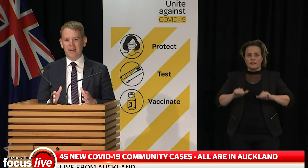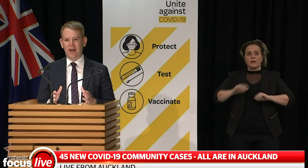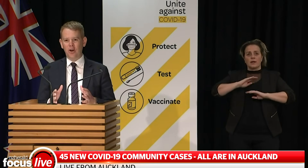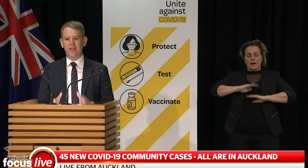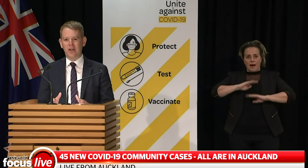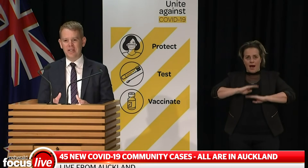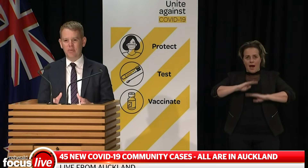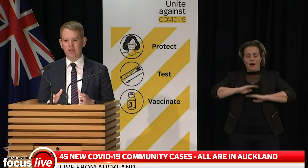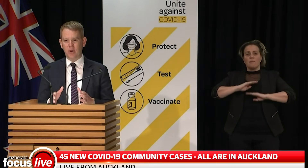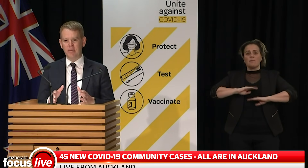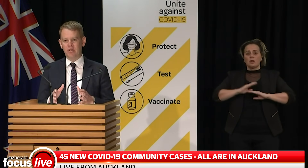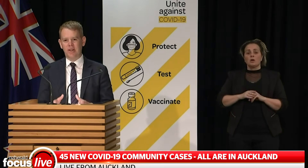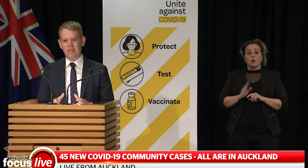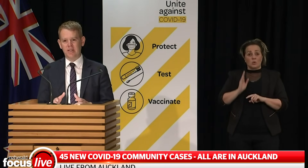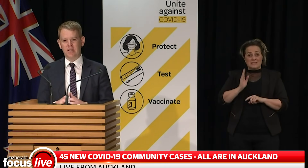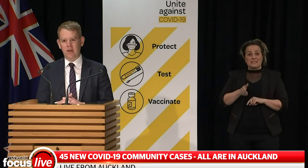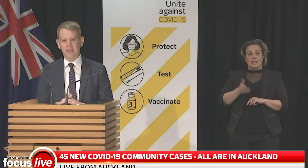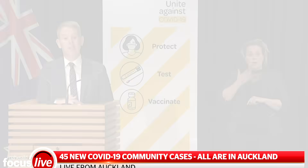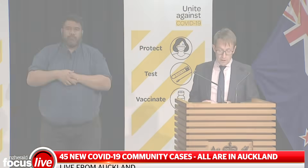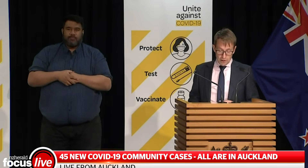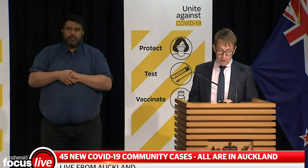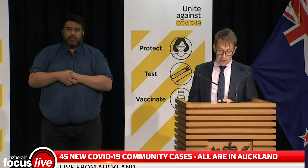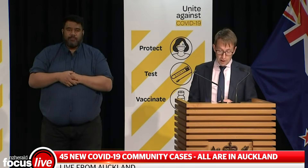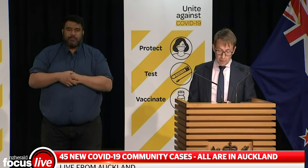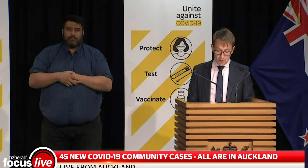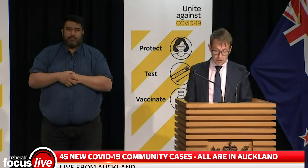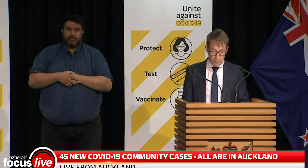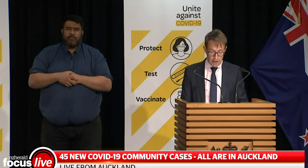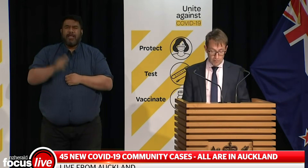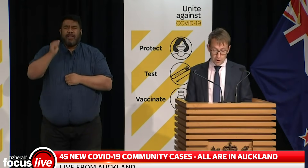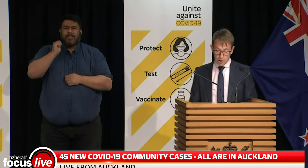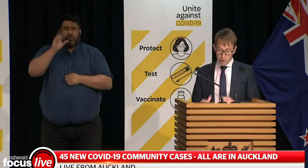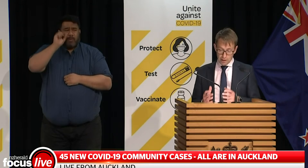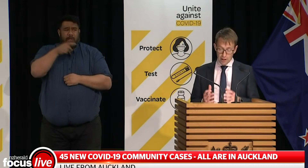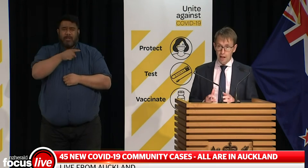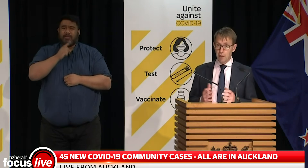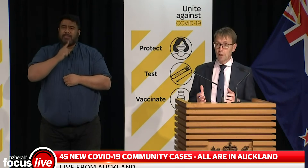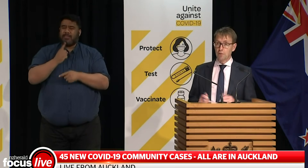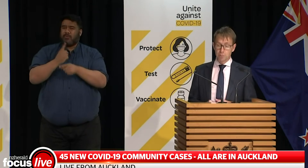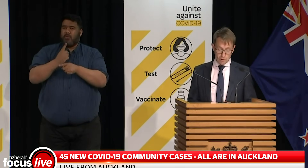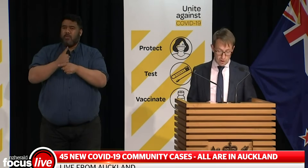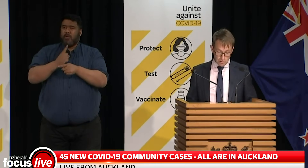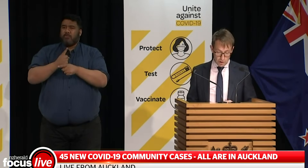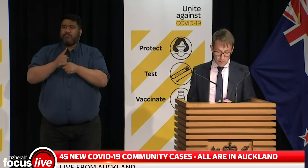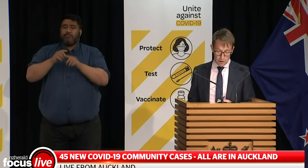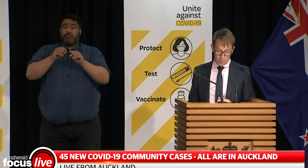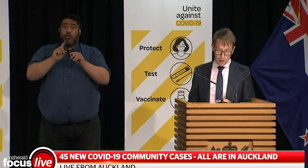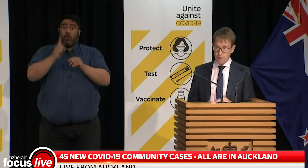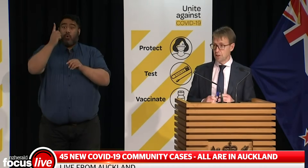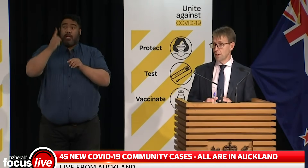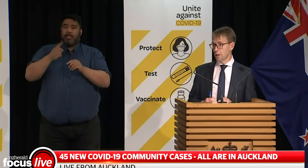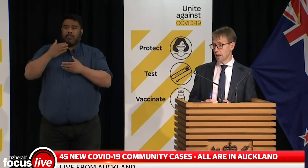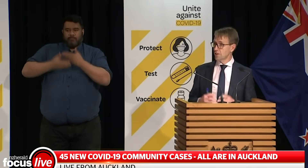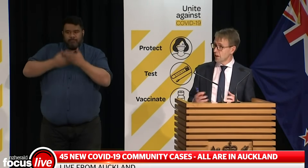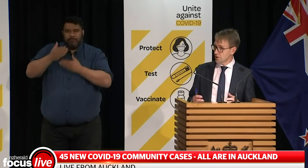pursuing COVID-19. We're still aiming to run this into the ground. Yesterday, I mentioned as part of the ongoing outbreak response in Auckland, we